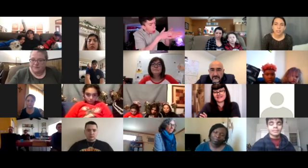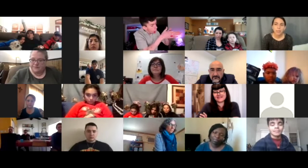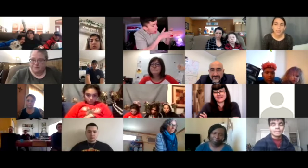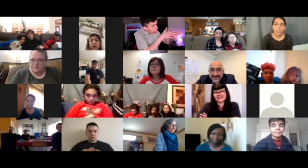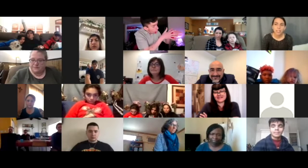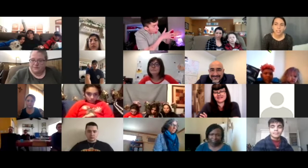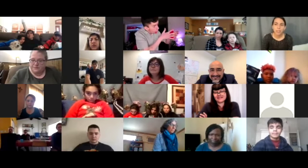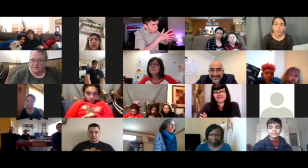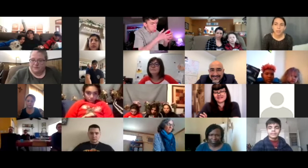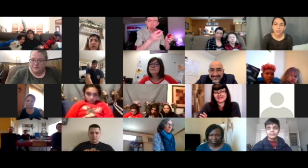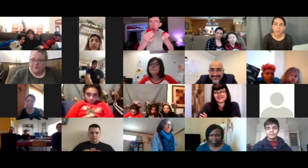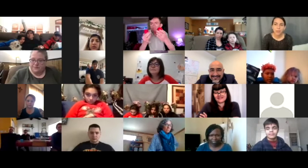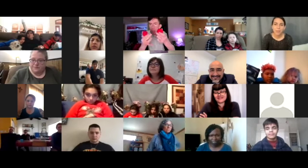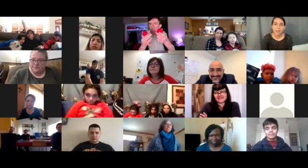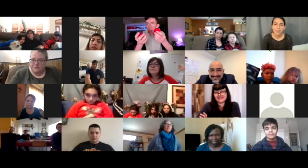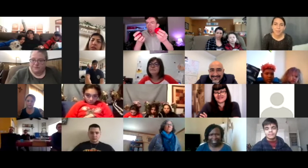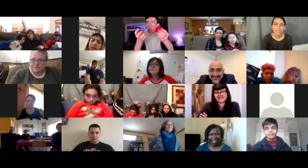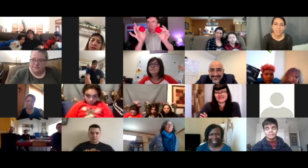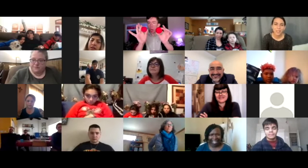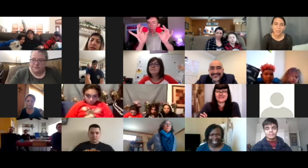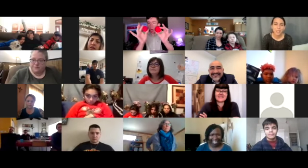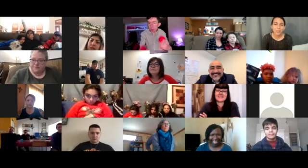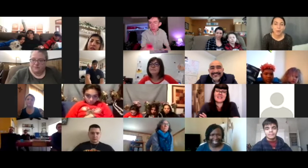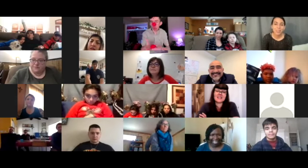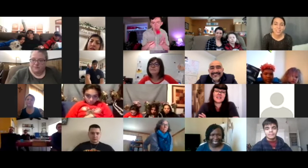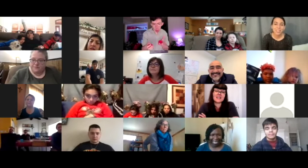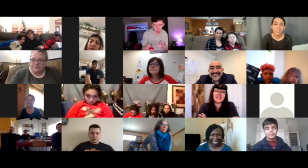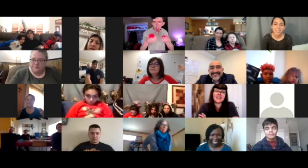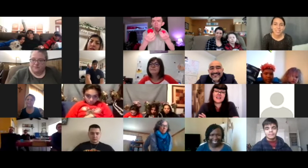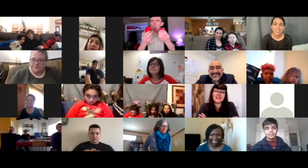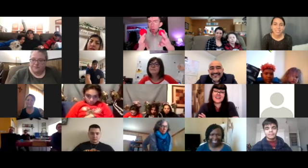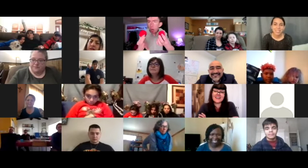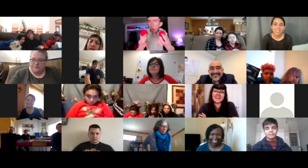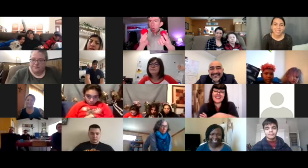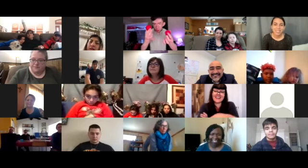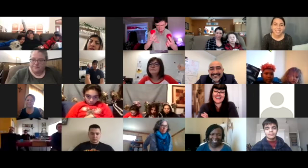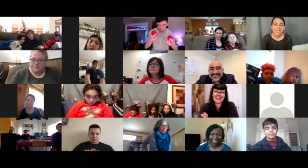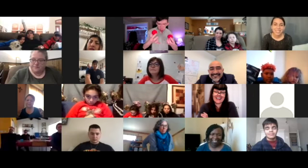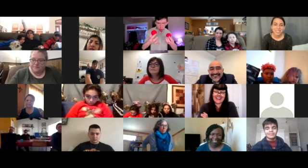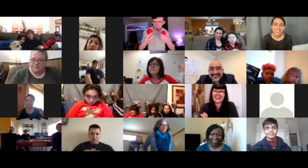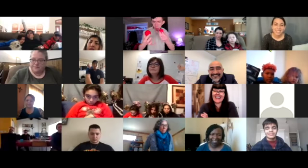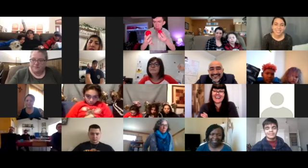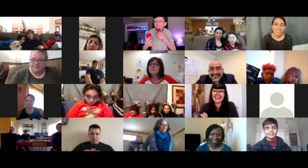I also wanted to show you this trick with the two balls.